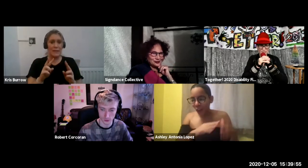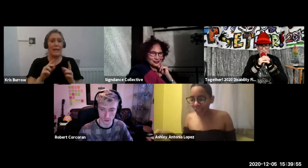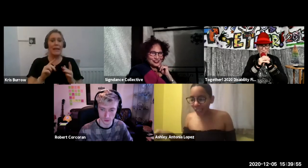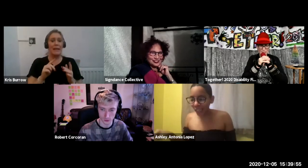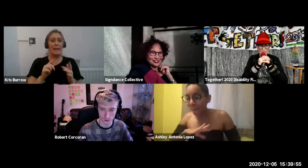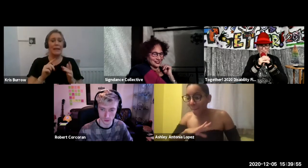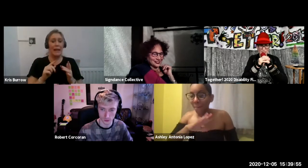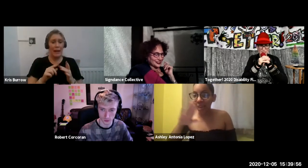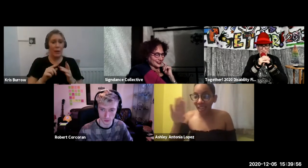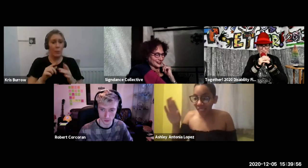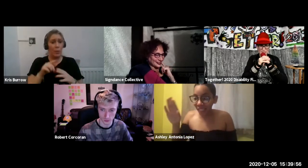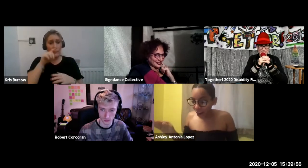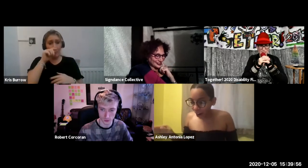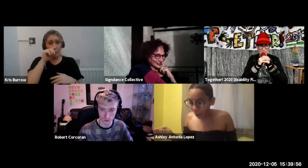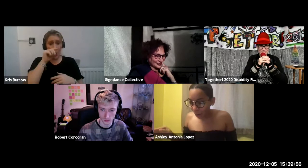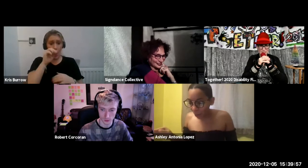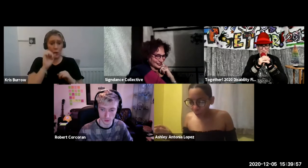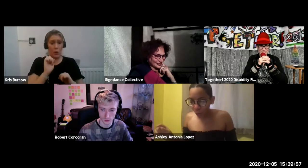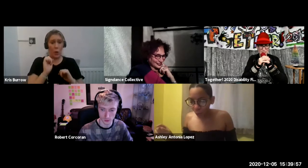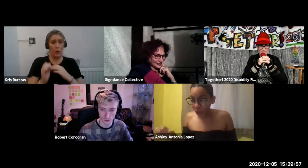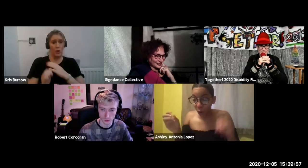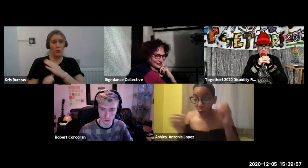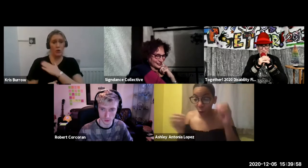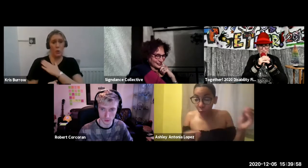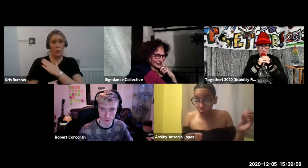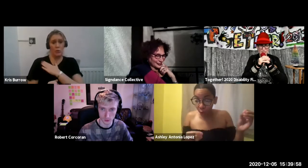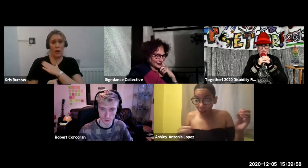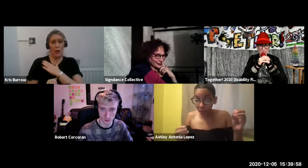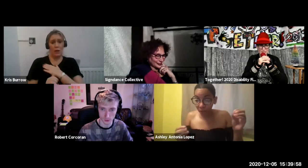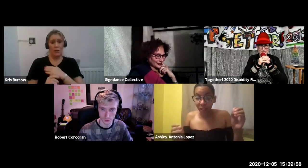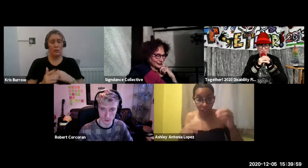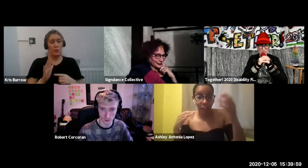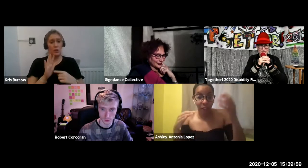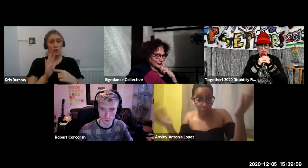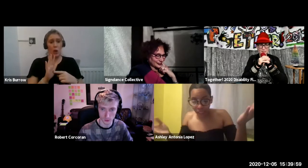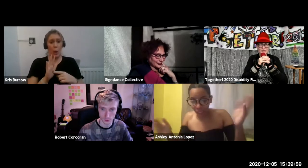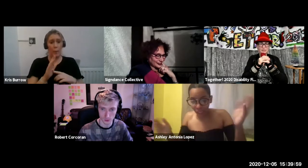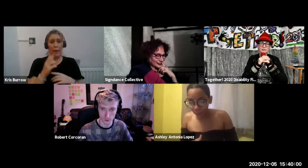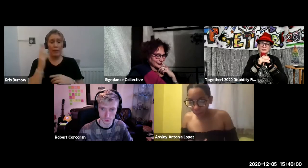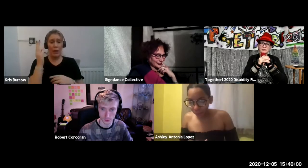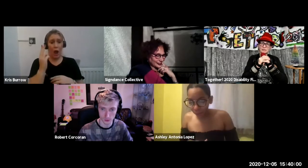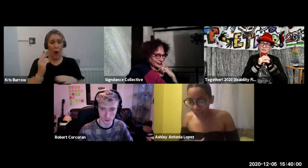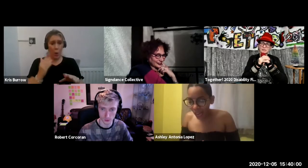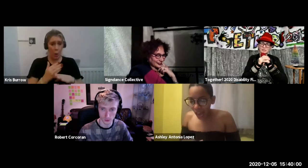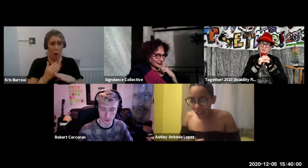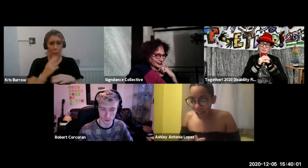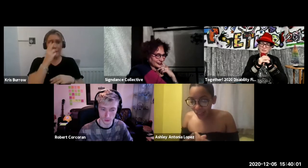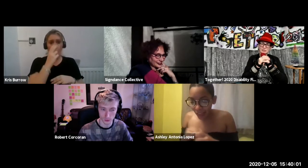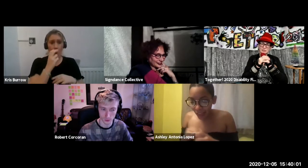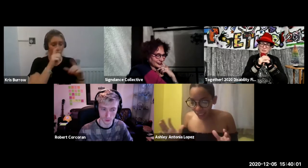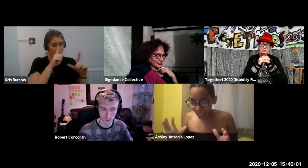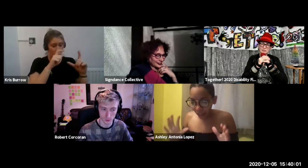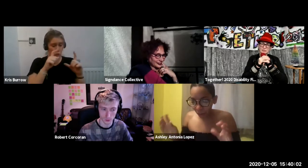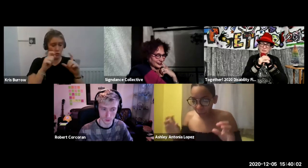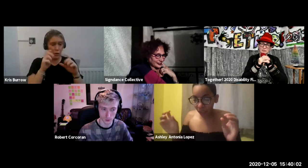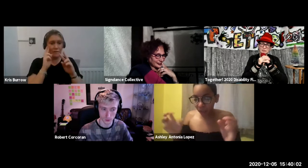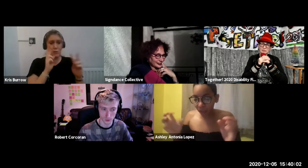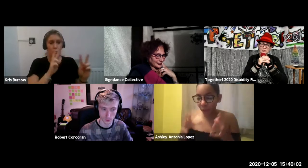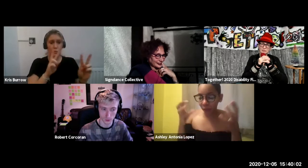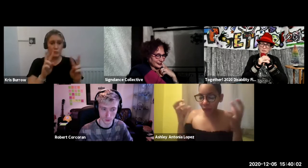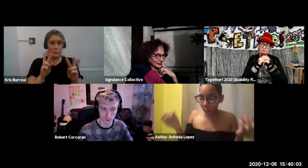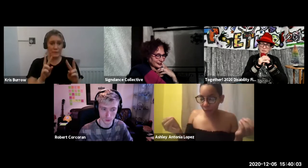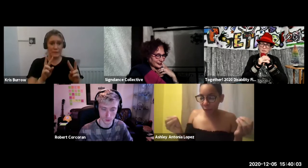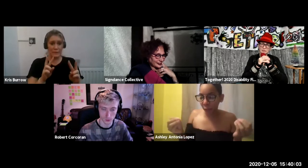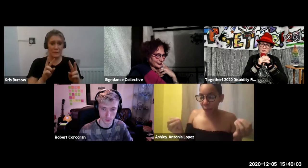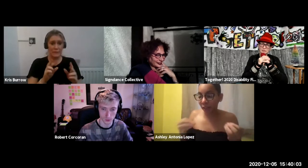shoulder, creating an amazing artwork with the old photographs that you will see. And this